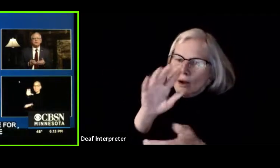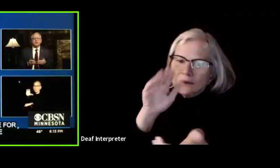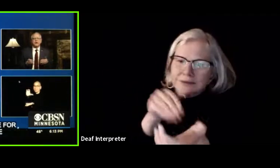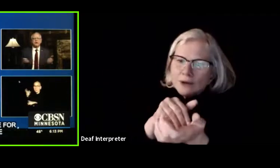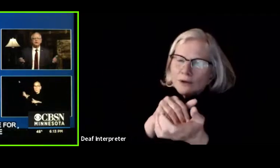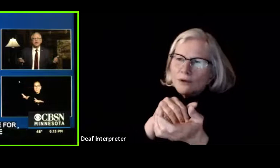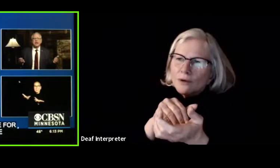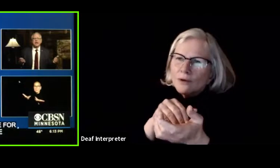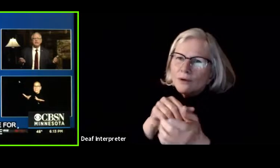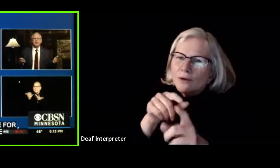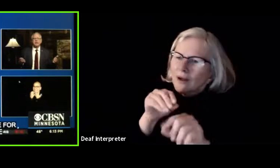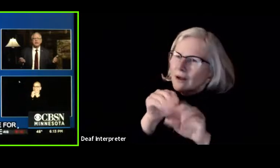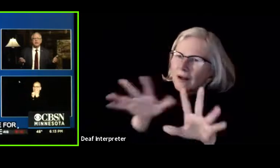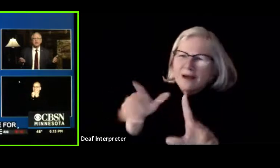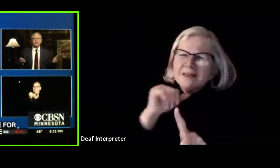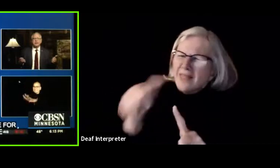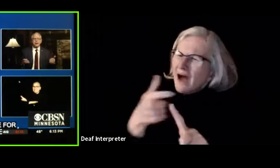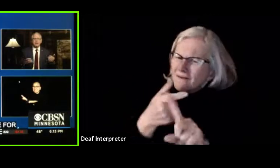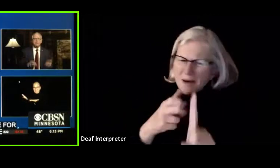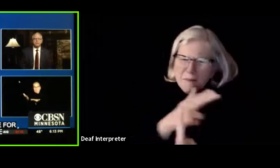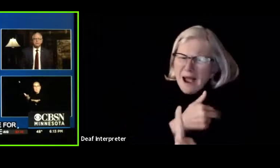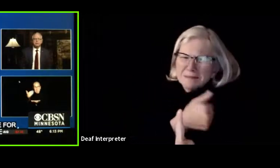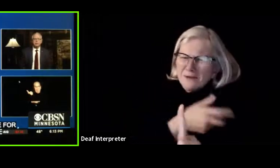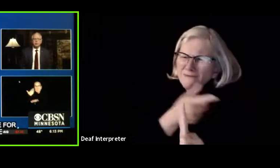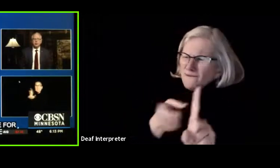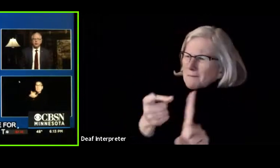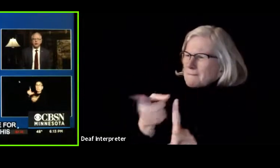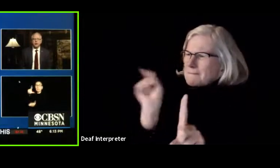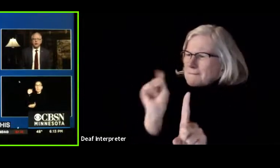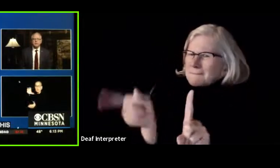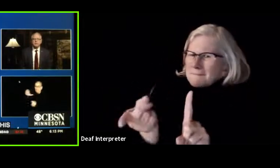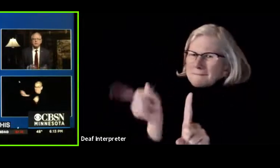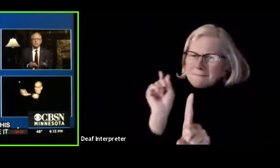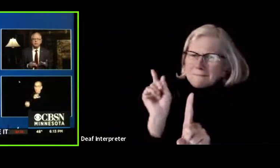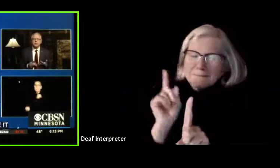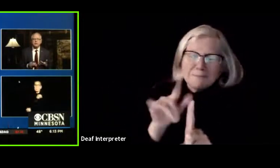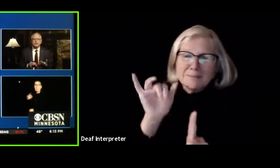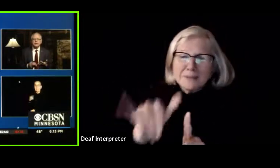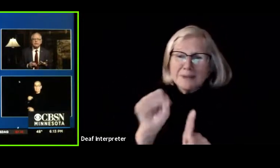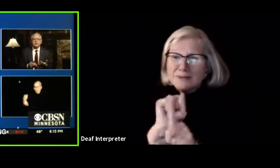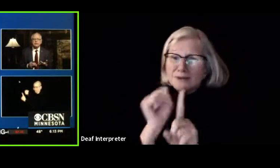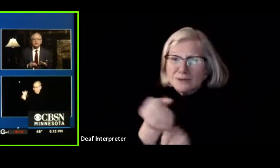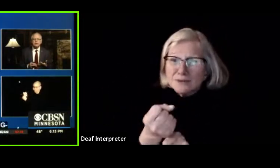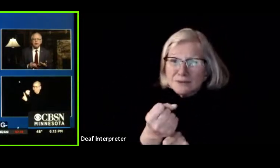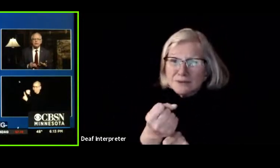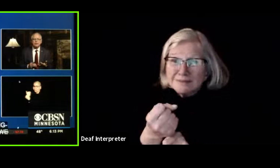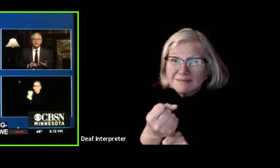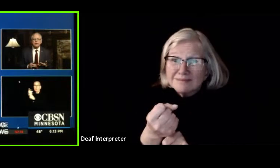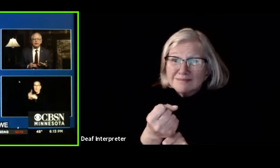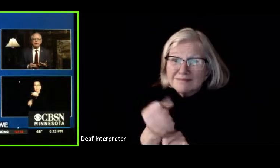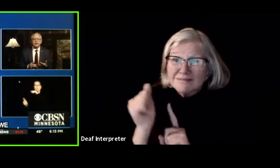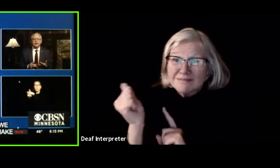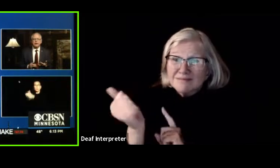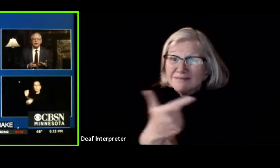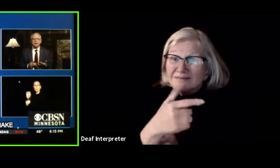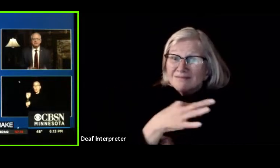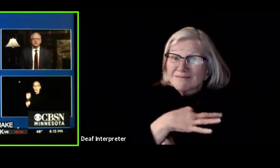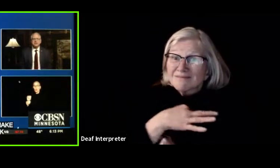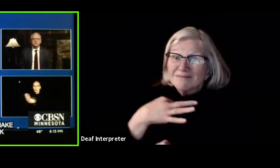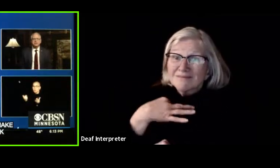the entire staff that might not be able to go to work. These are people that need, in some cases, round-the-clock